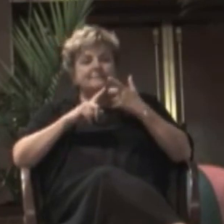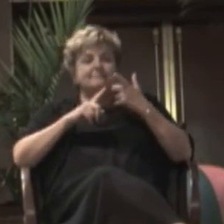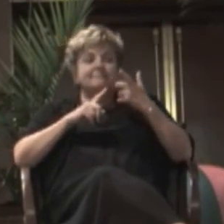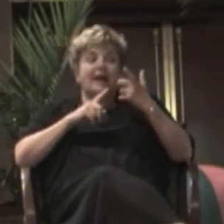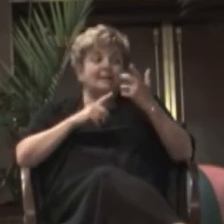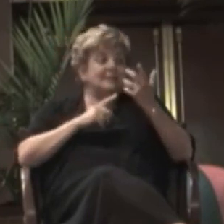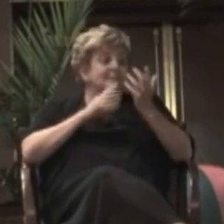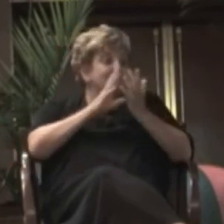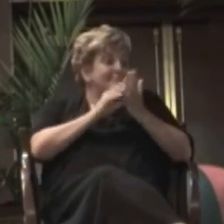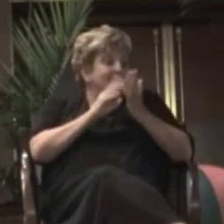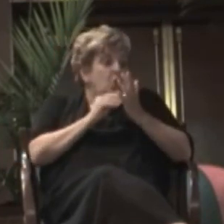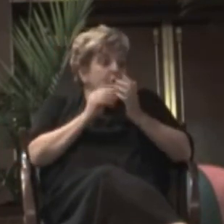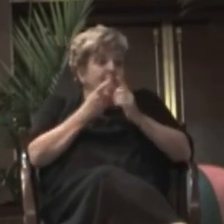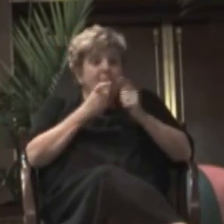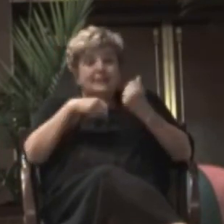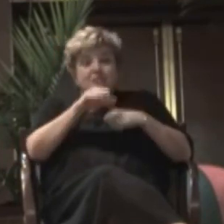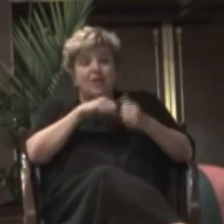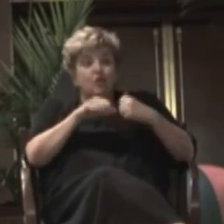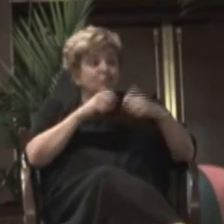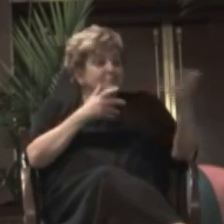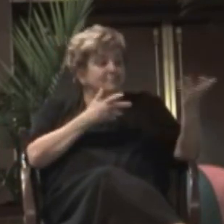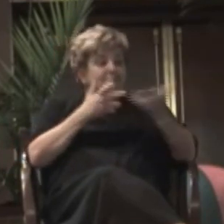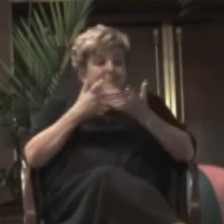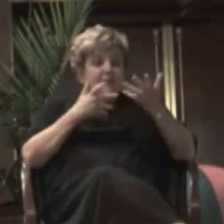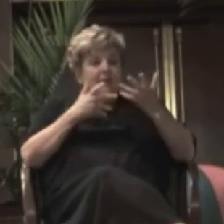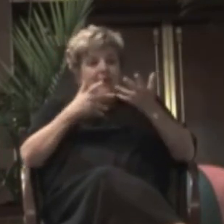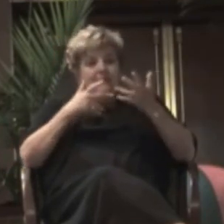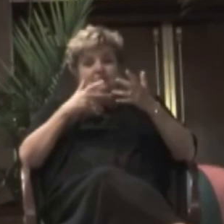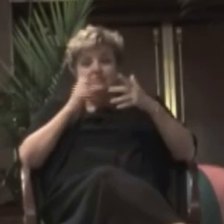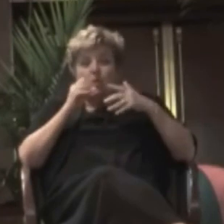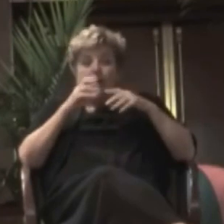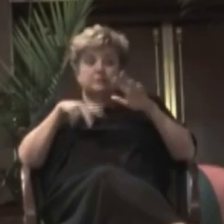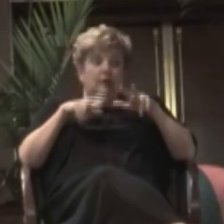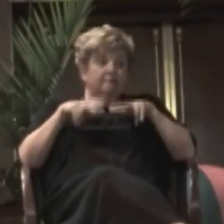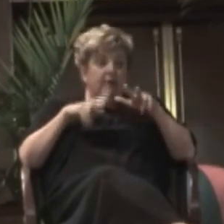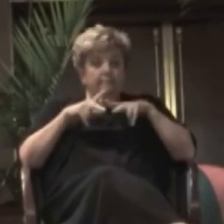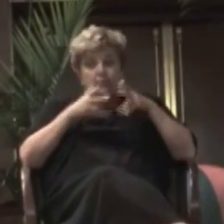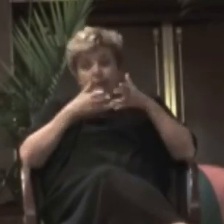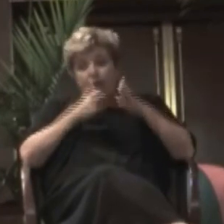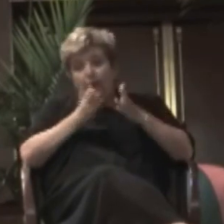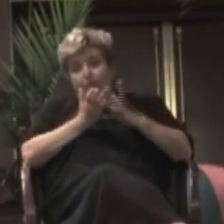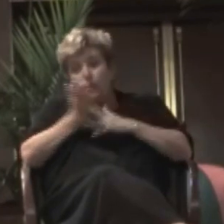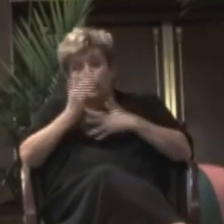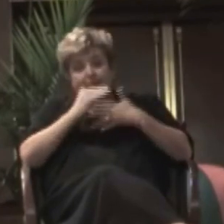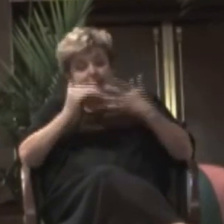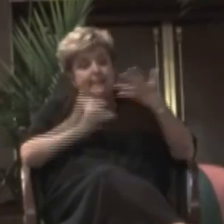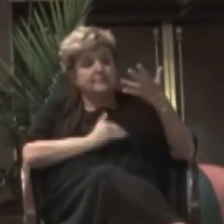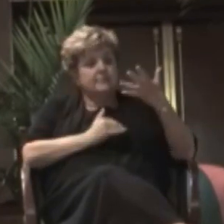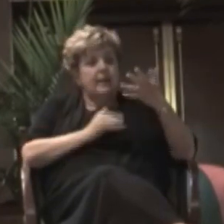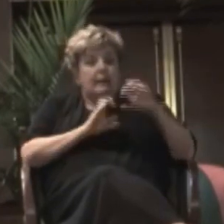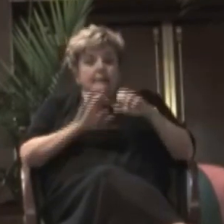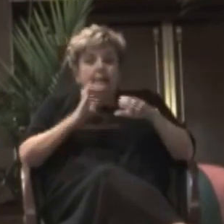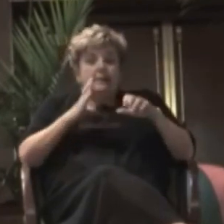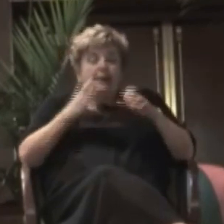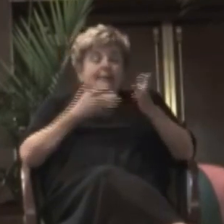But if you do it as honestly as you know how to do it, when you get through, it will truly be, and was for me,